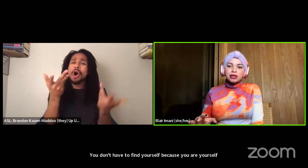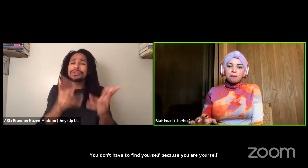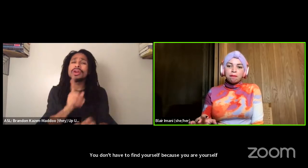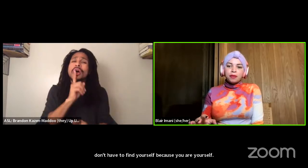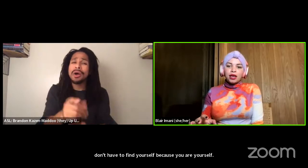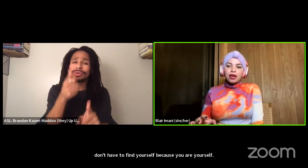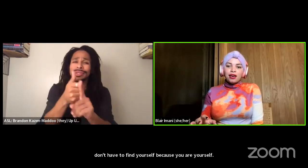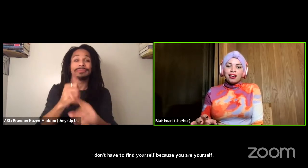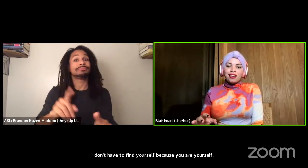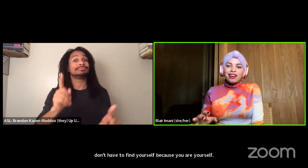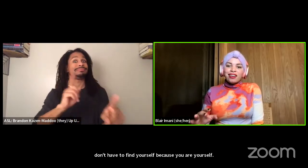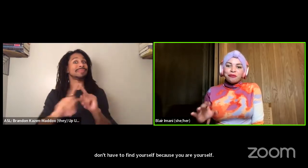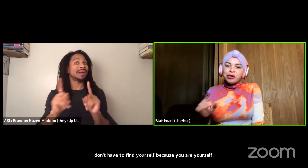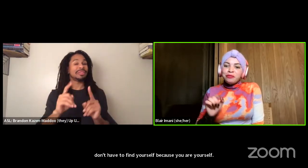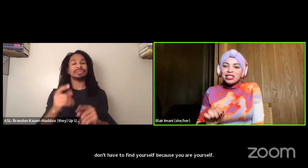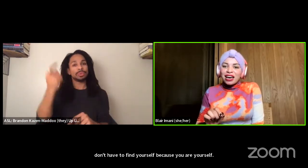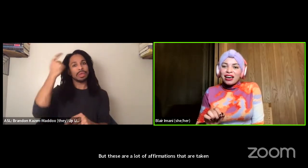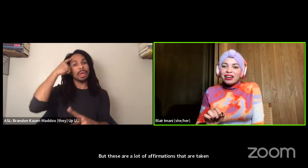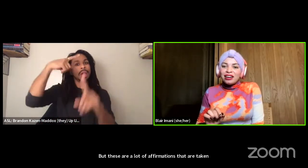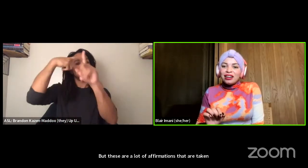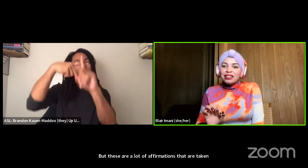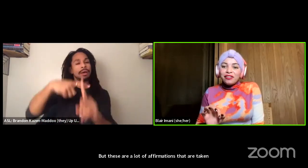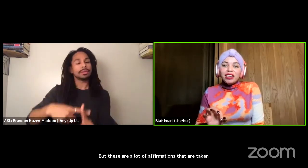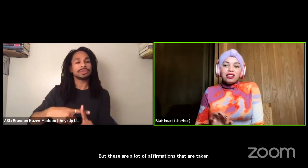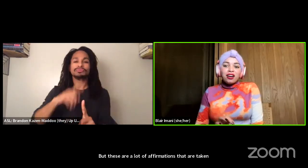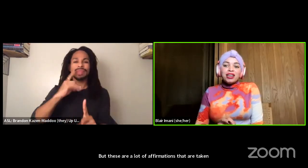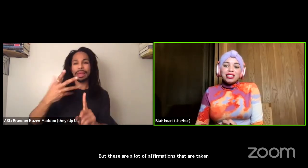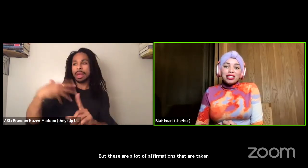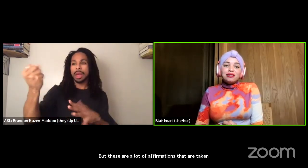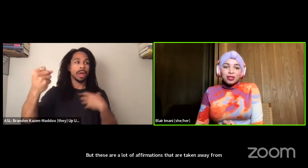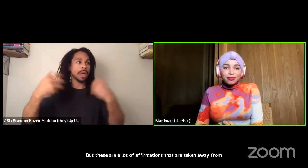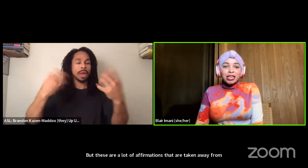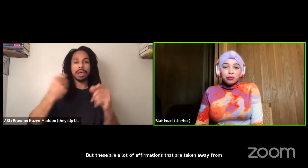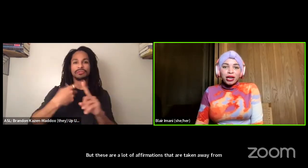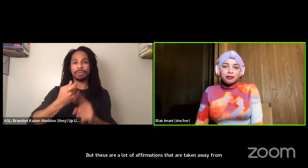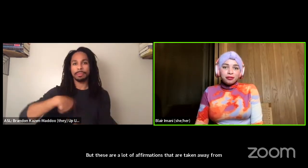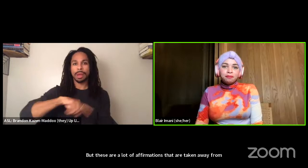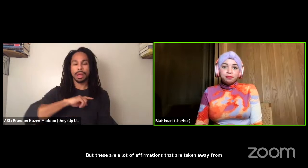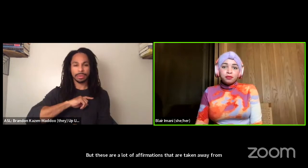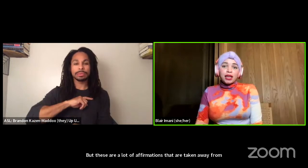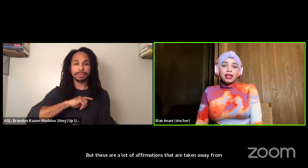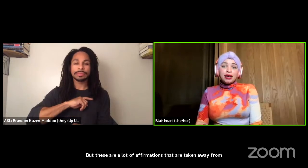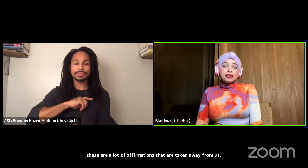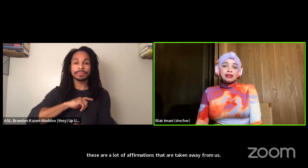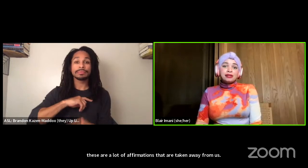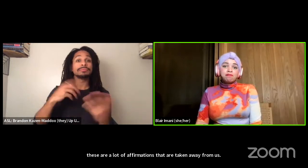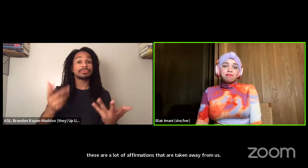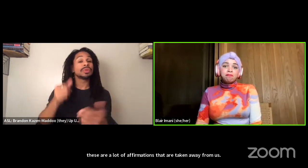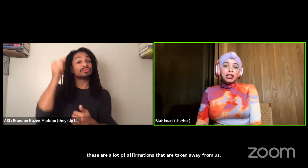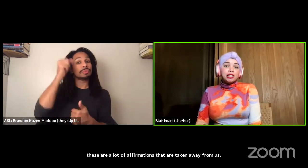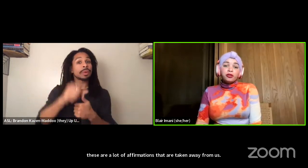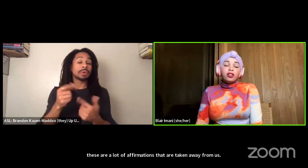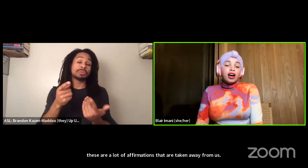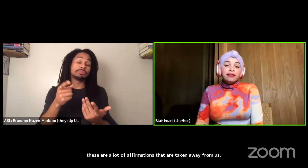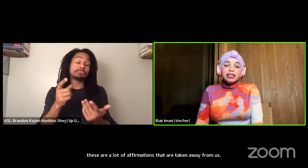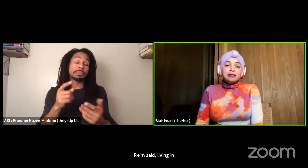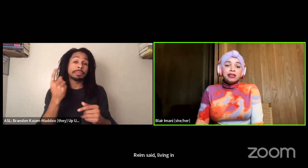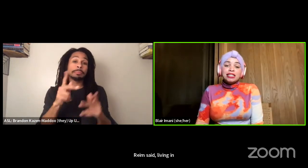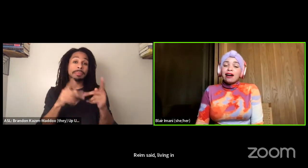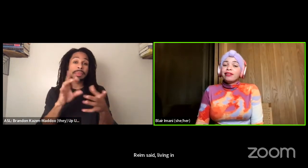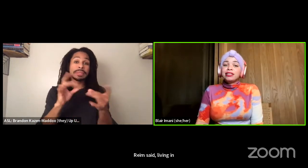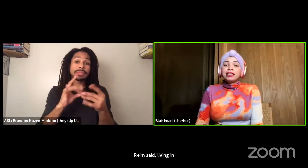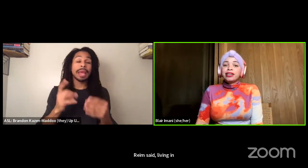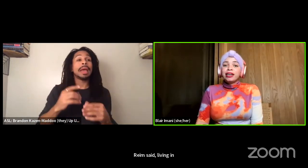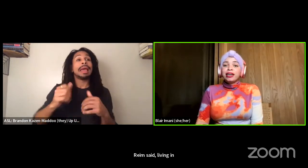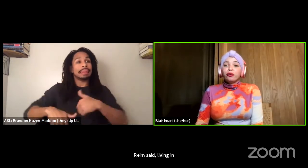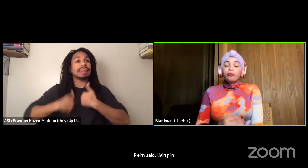from us. Reem said, living in the closet is very brave. And it is. Because for a lot of us,